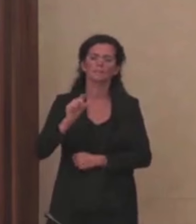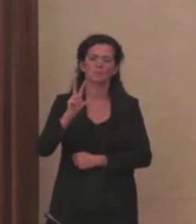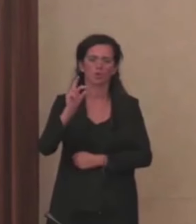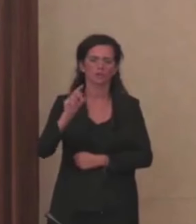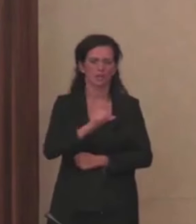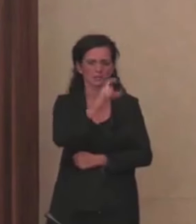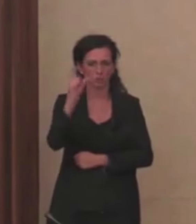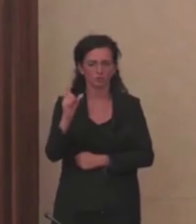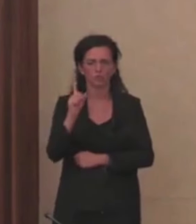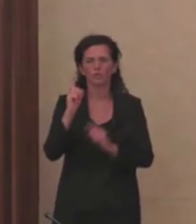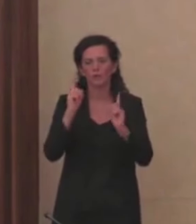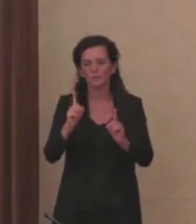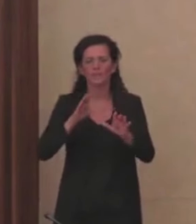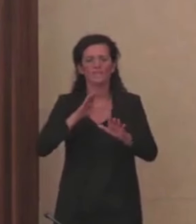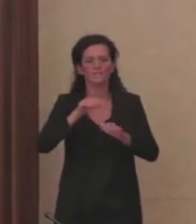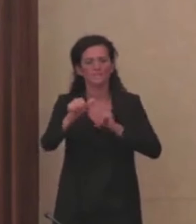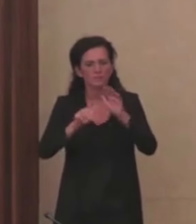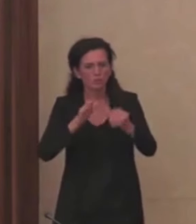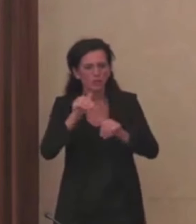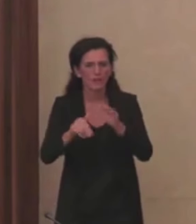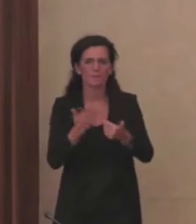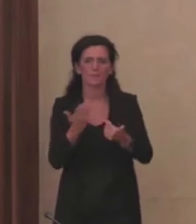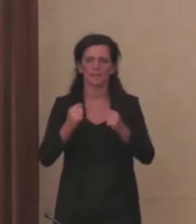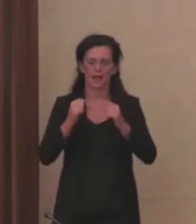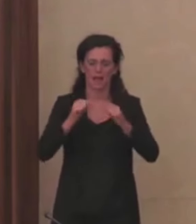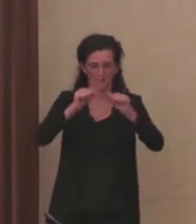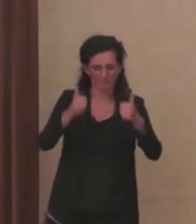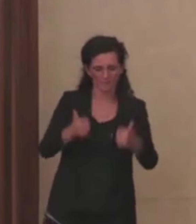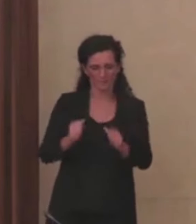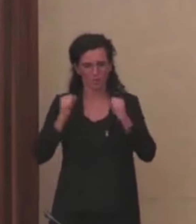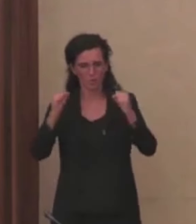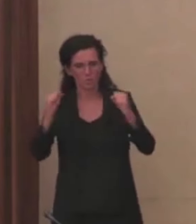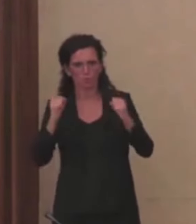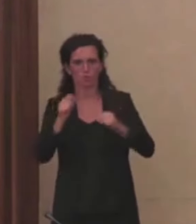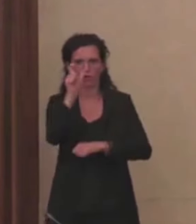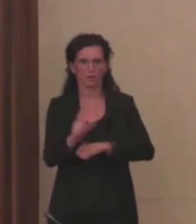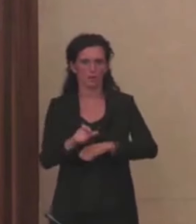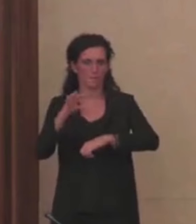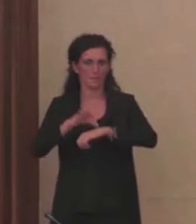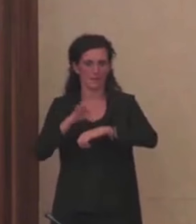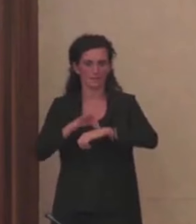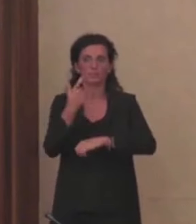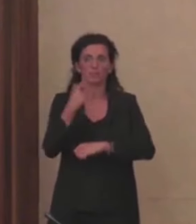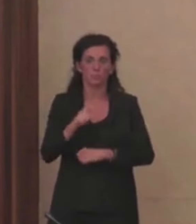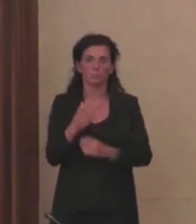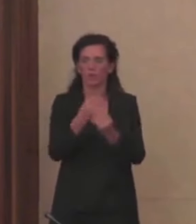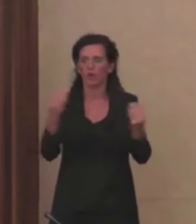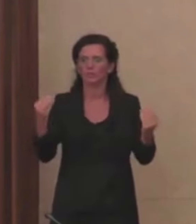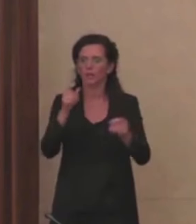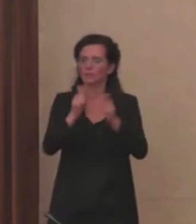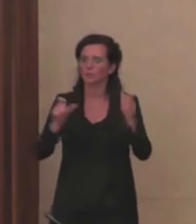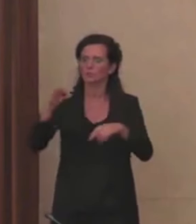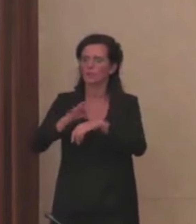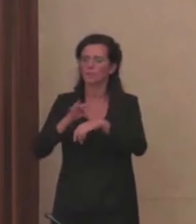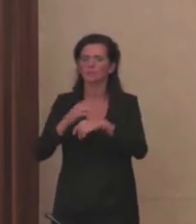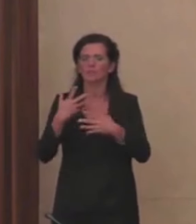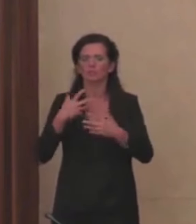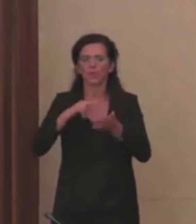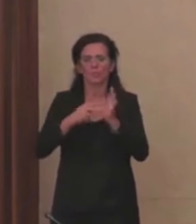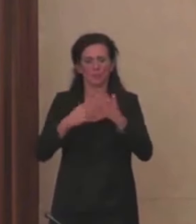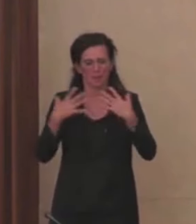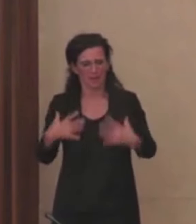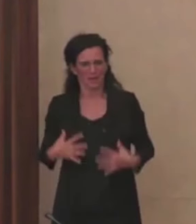SSR, meaning physiotherapy of patients, because many patients